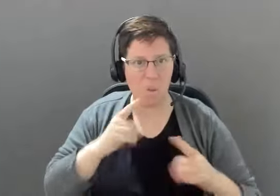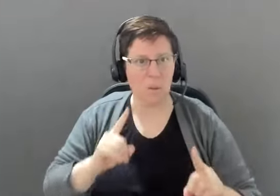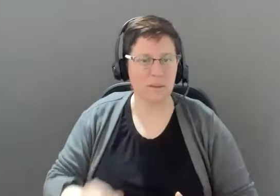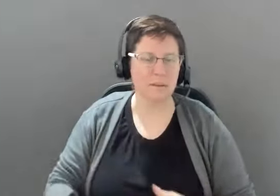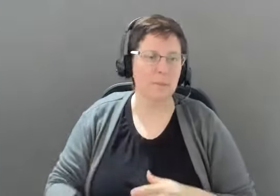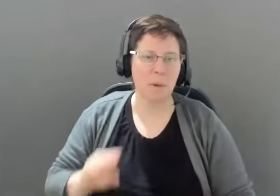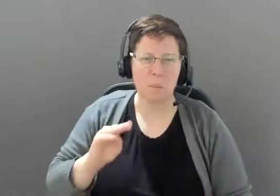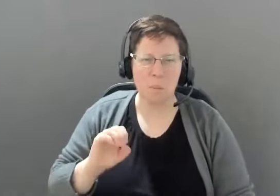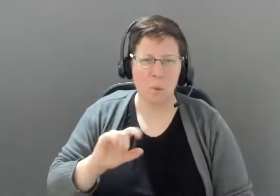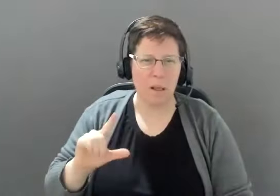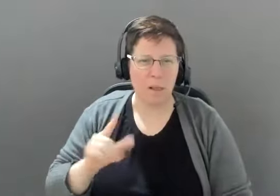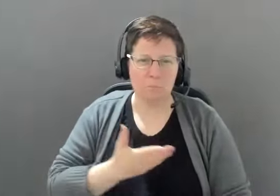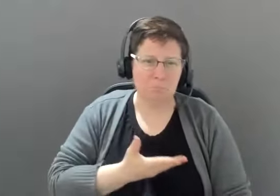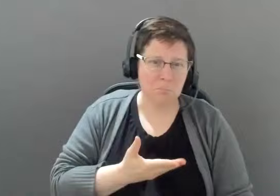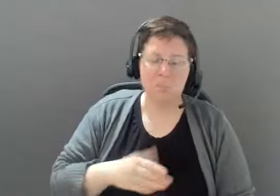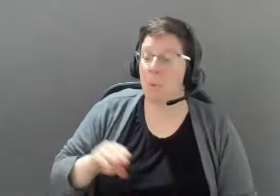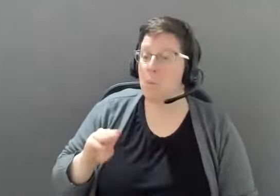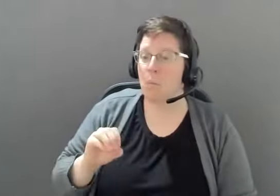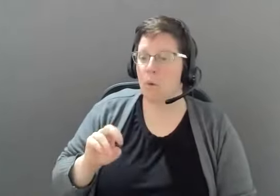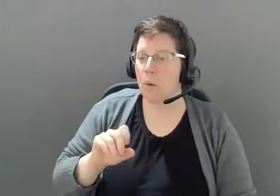Yeah, I think I echo exactly what Carrie has mentioned.